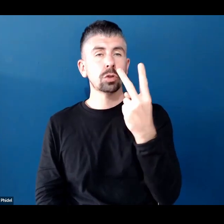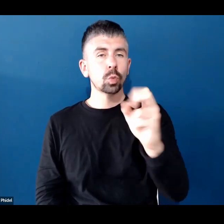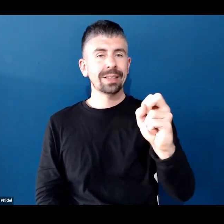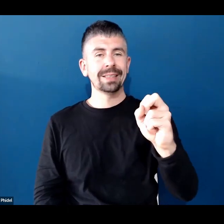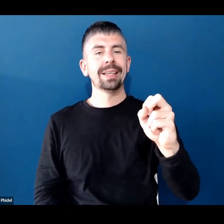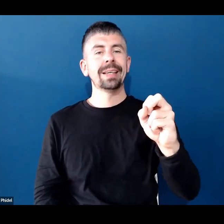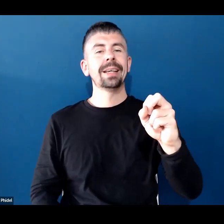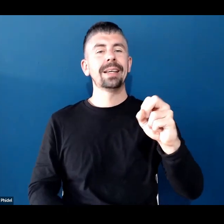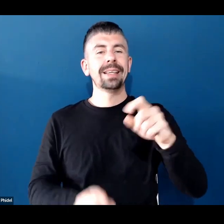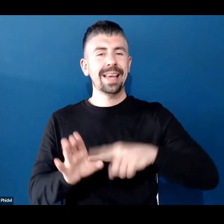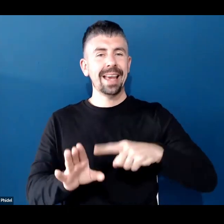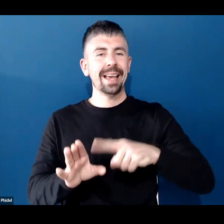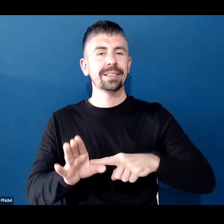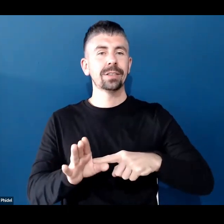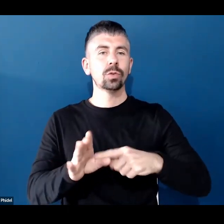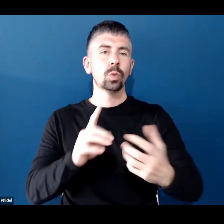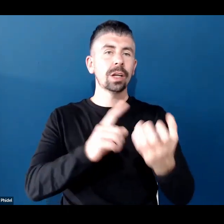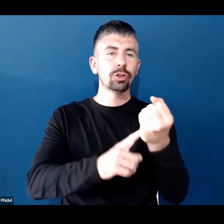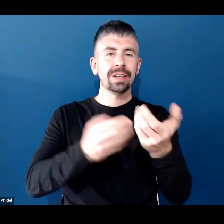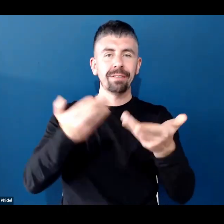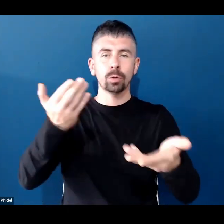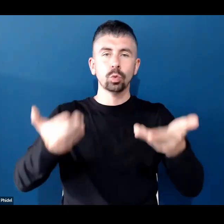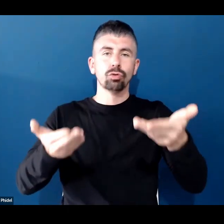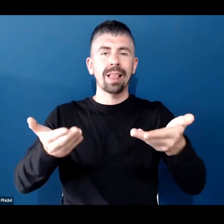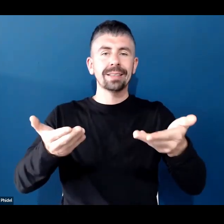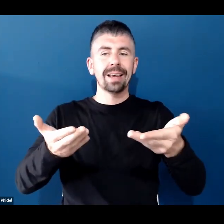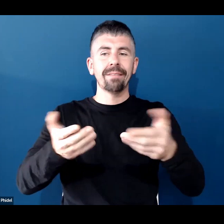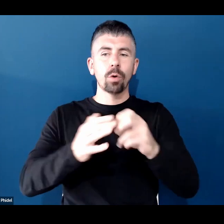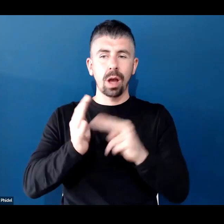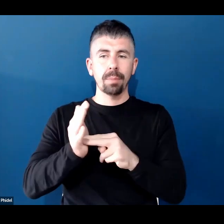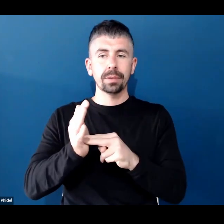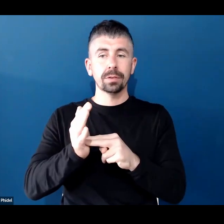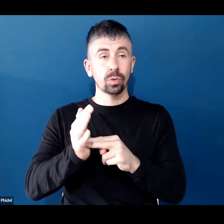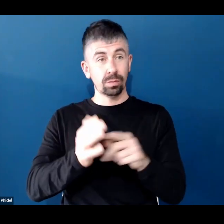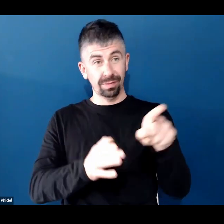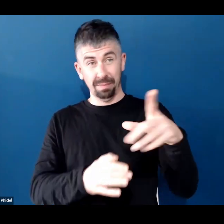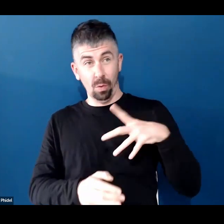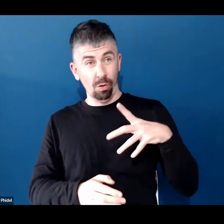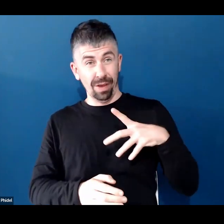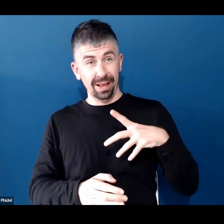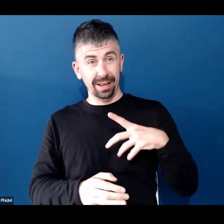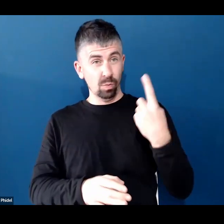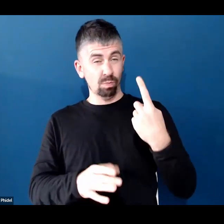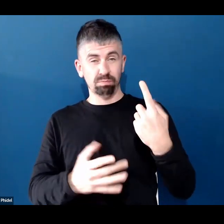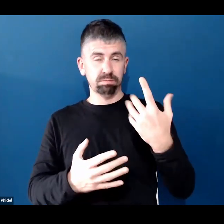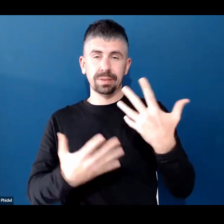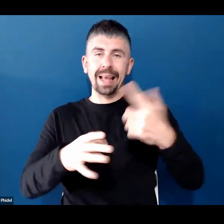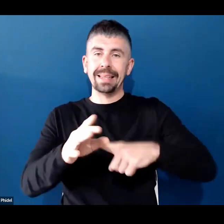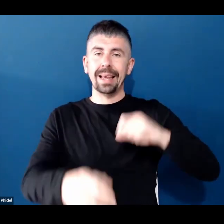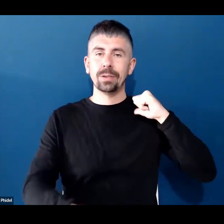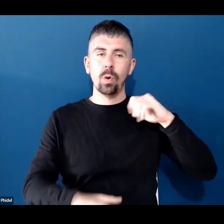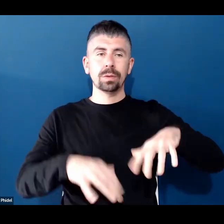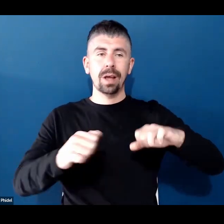near climate neutrality. So the diet is not fast enough, even in the countries that have started a decade ago and are going as fast as